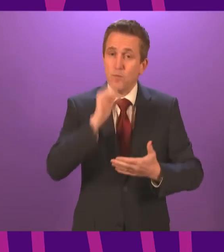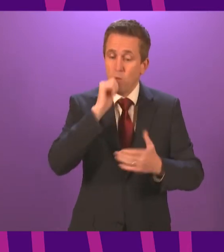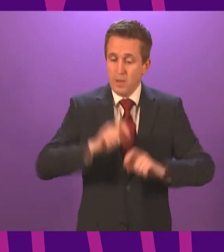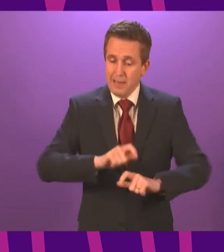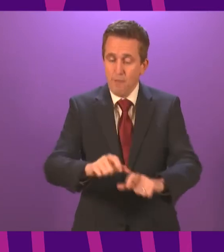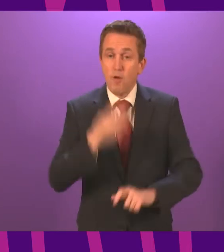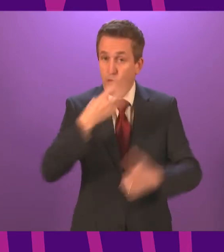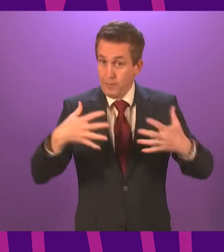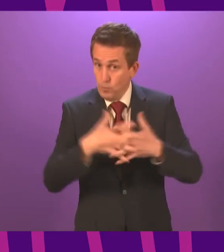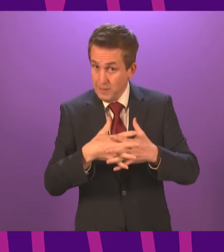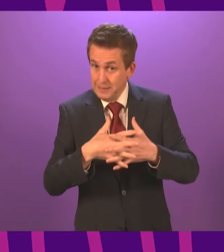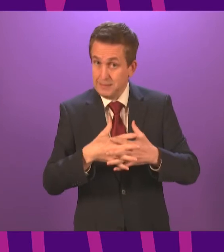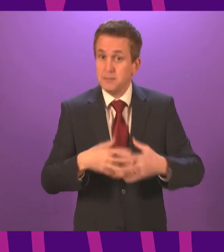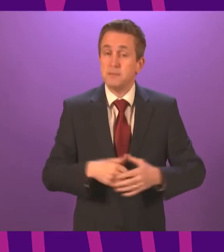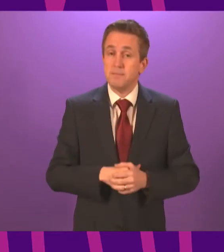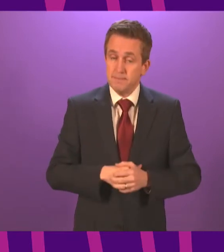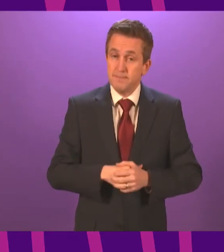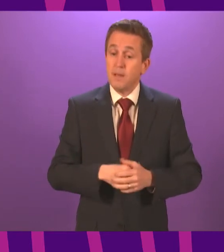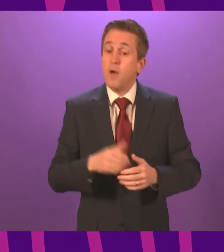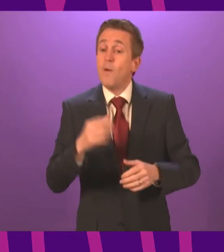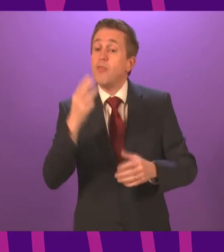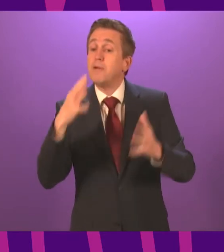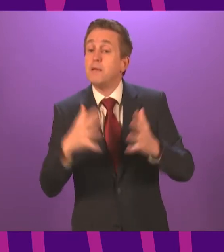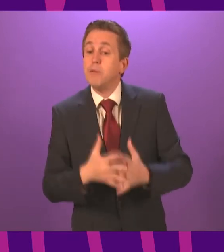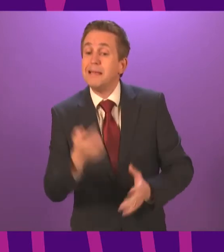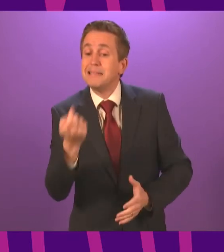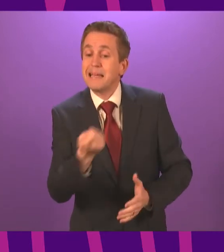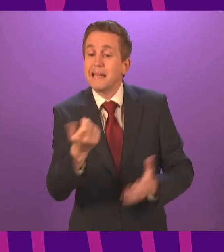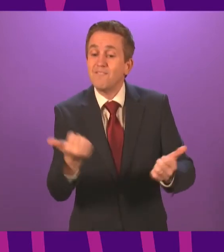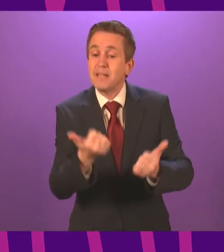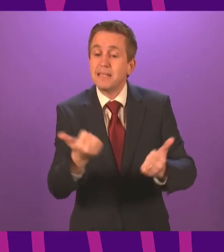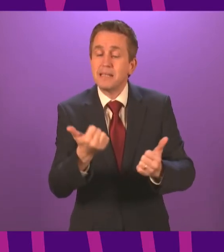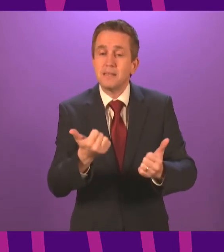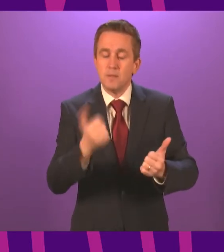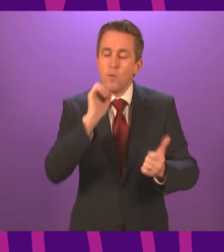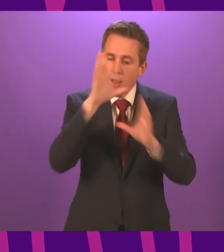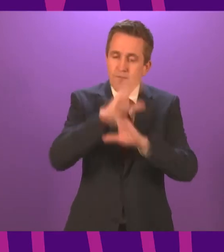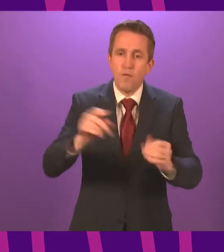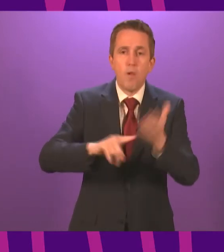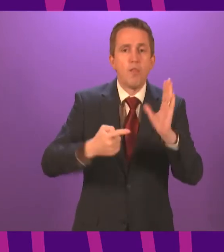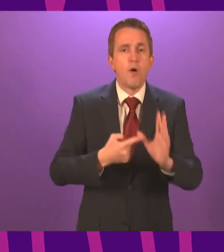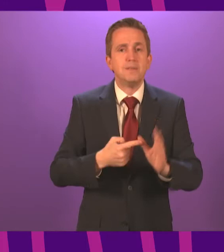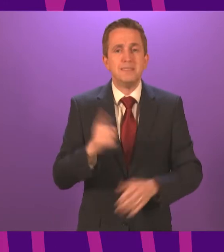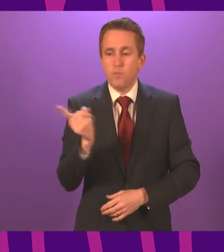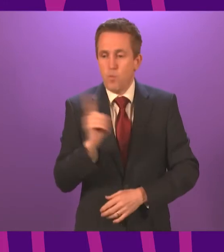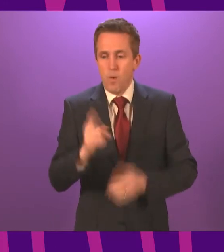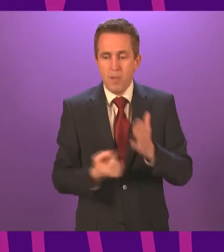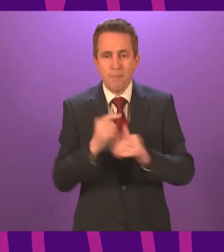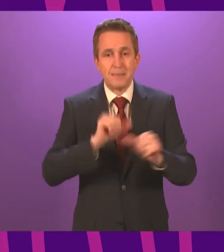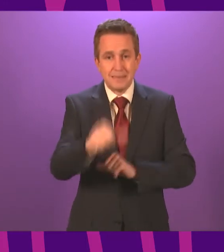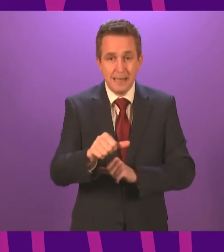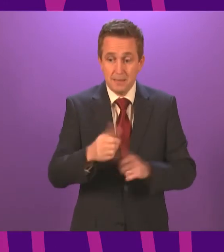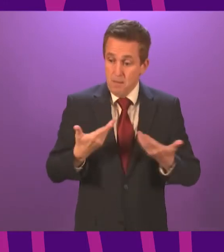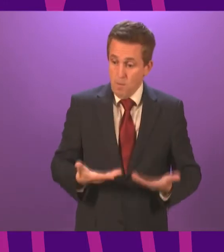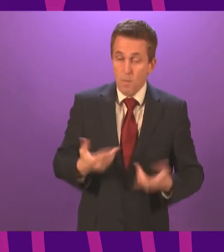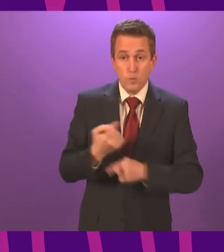weeks. Ahead of those 3 weeks coming to an end, we will make clear what level those local authorities will move into, and we are currently engaged in four-nation discussions to see